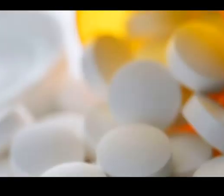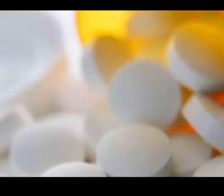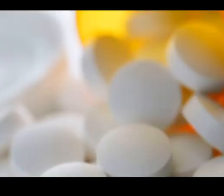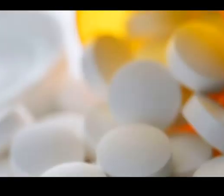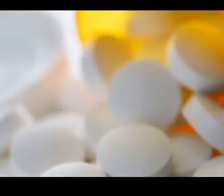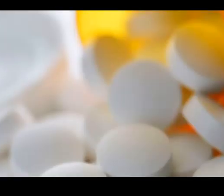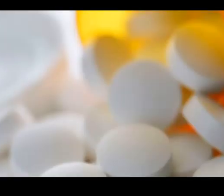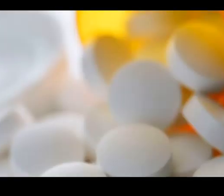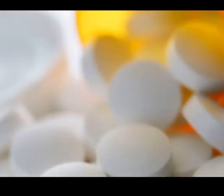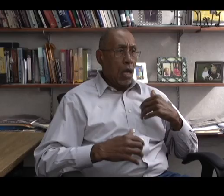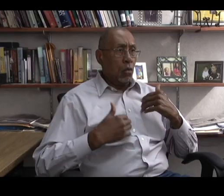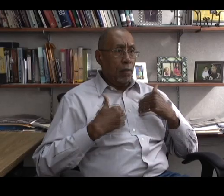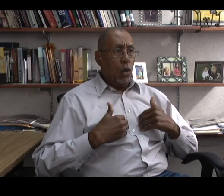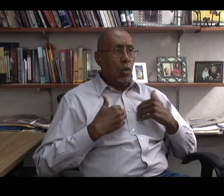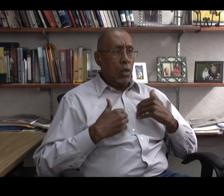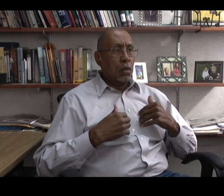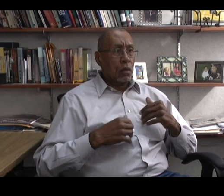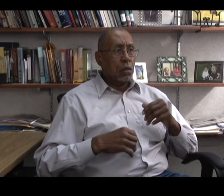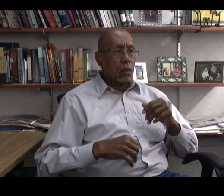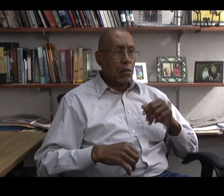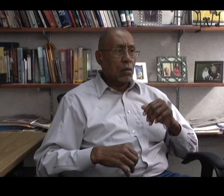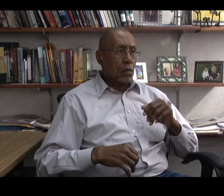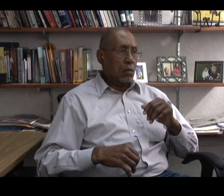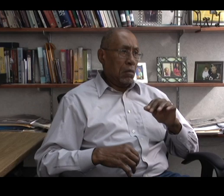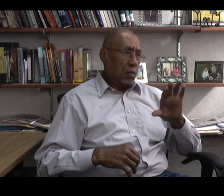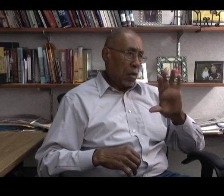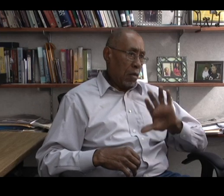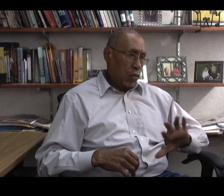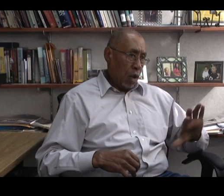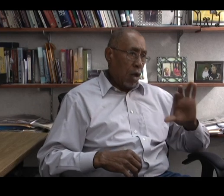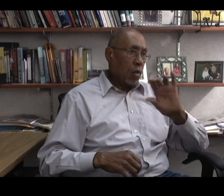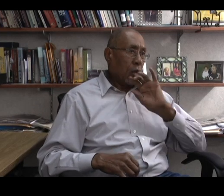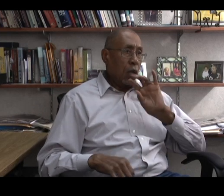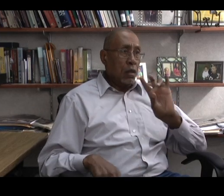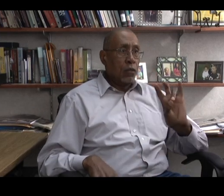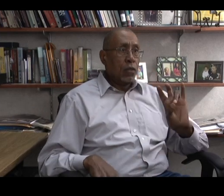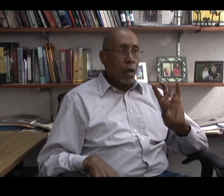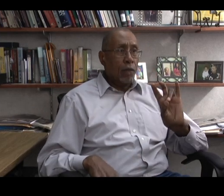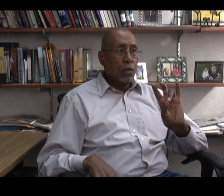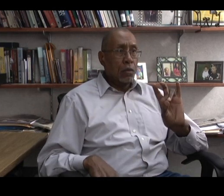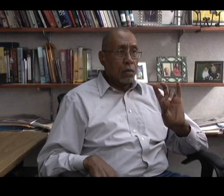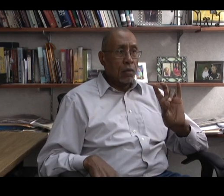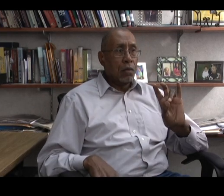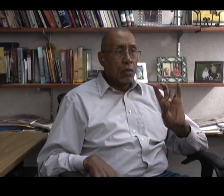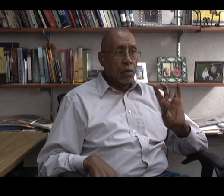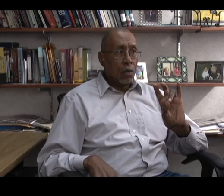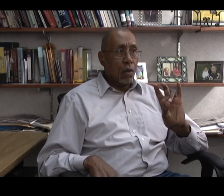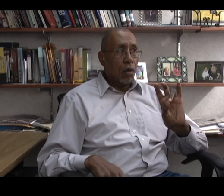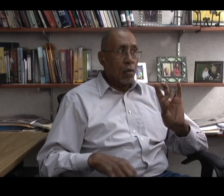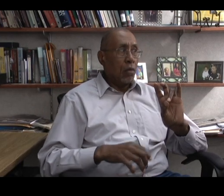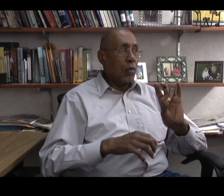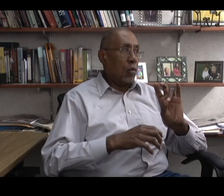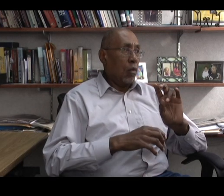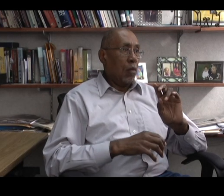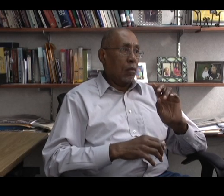life. It is true. I had pneumonia when I was 7 years of age, about 7 years of